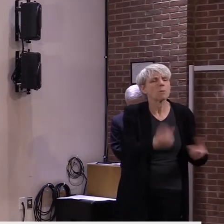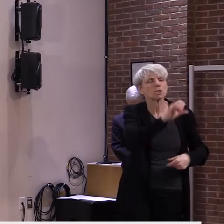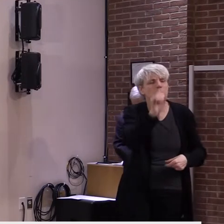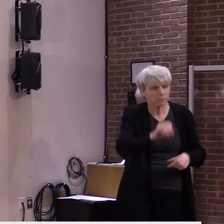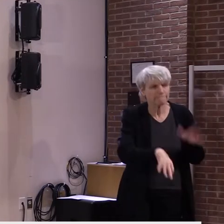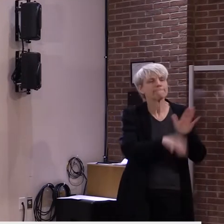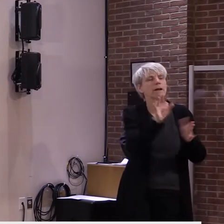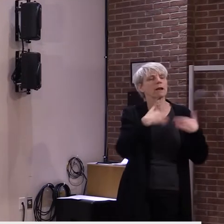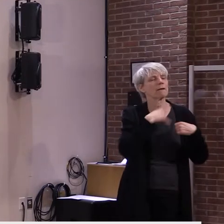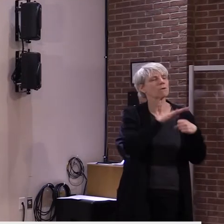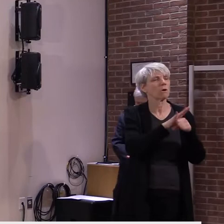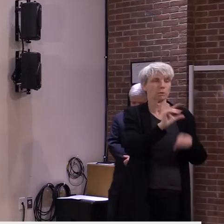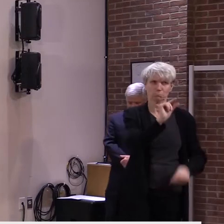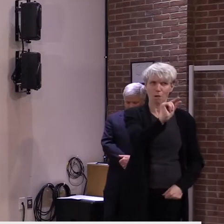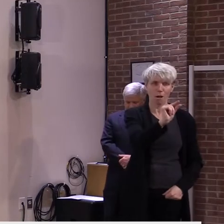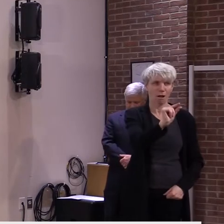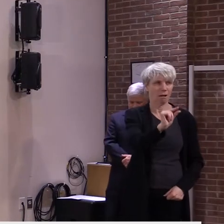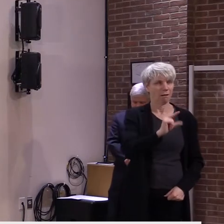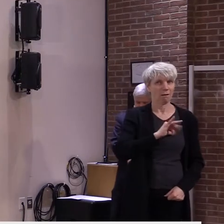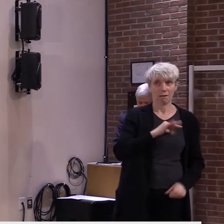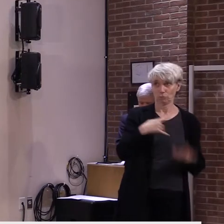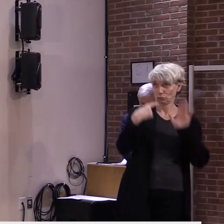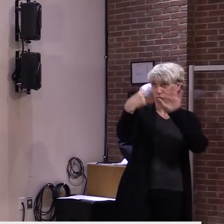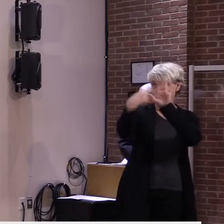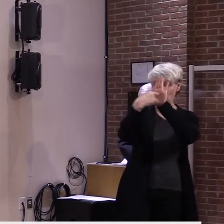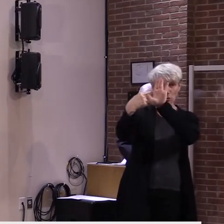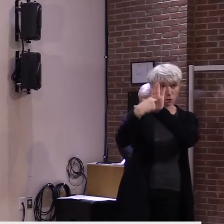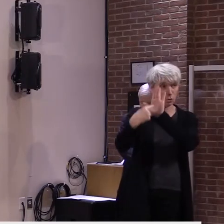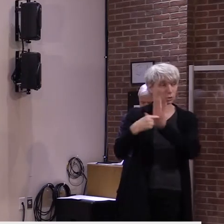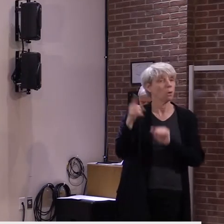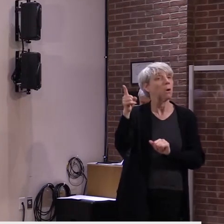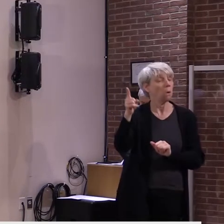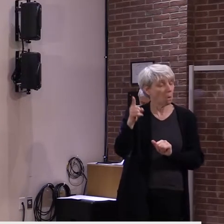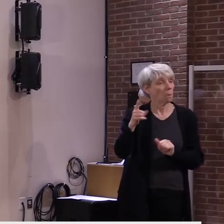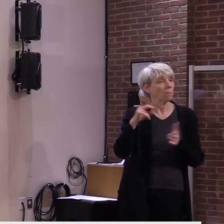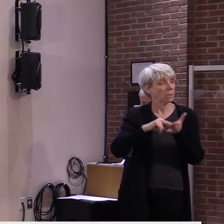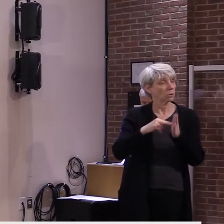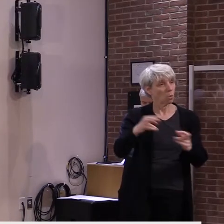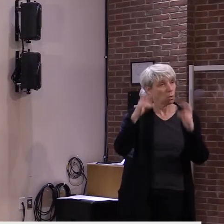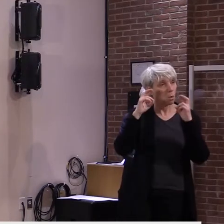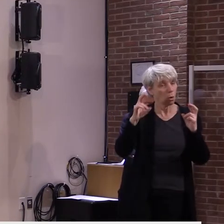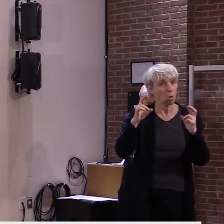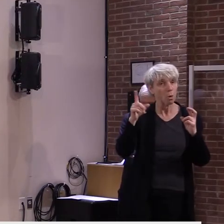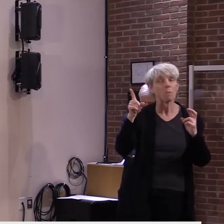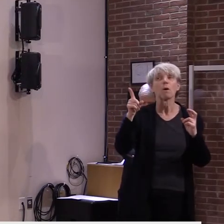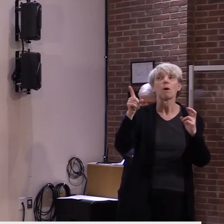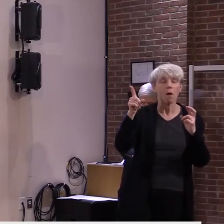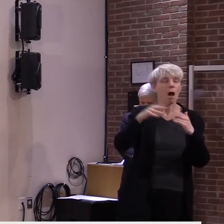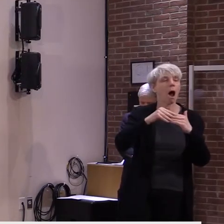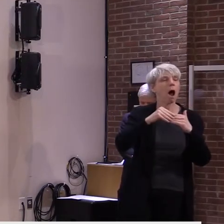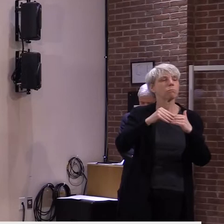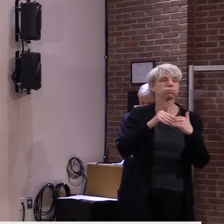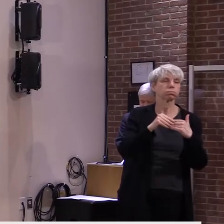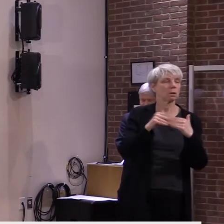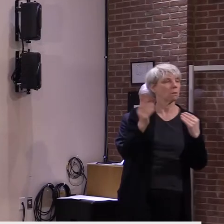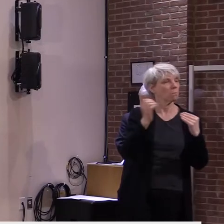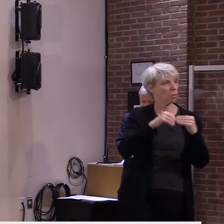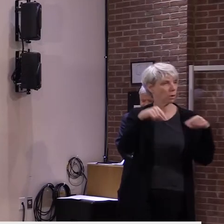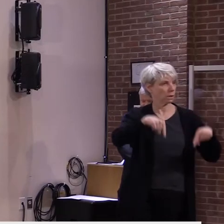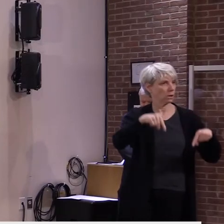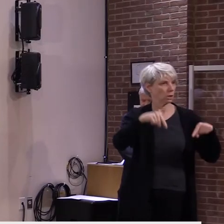favorable so that the facilities will be able to take advantage of the most, if you will, relaxed of those guidelines.